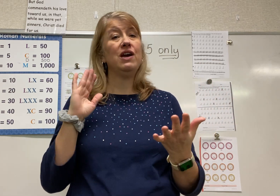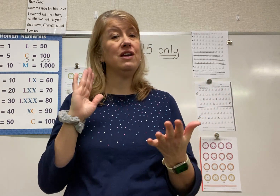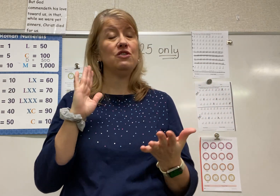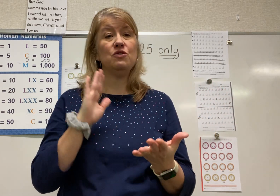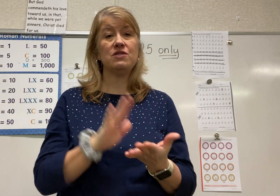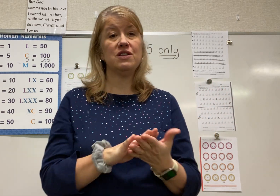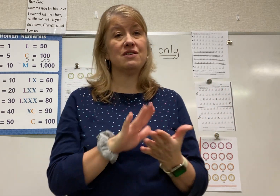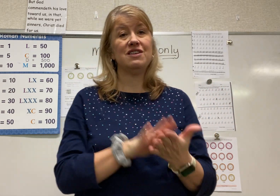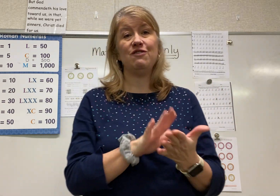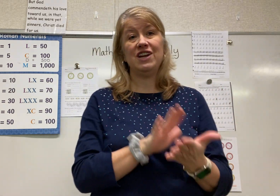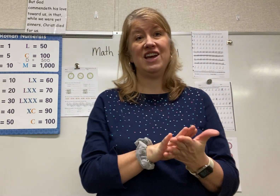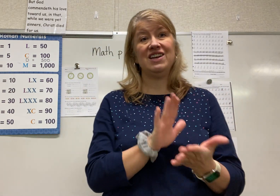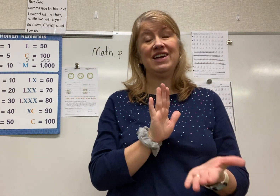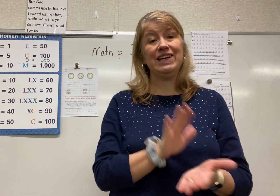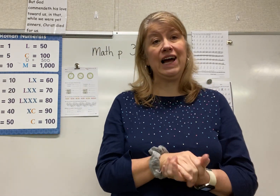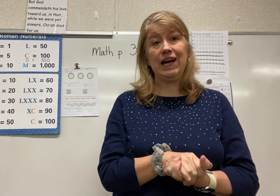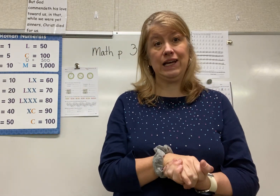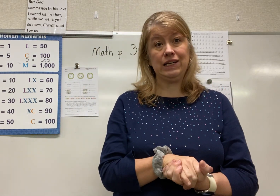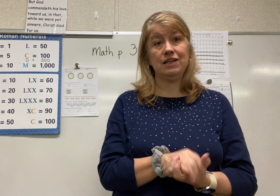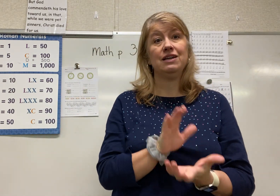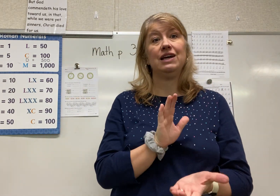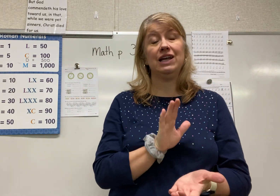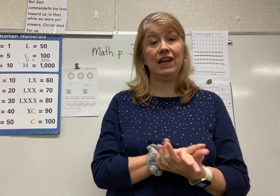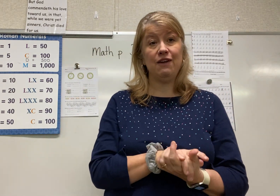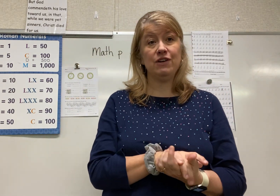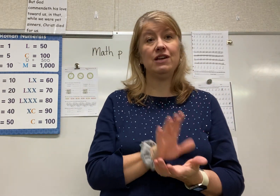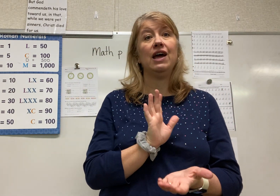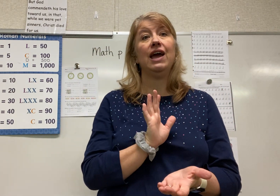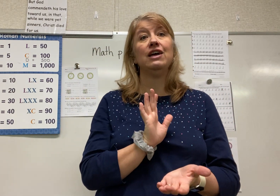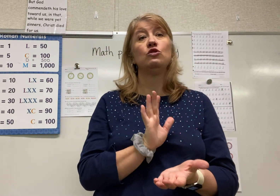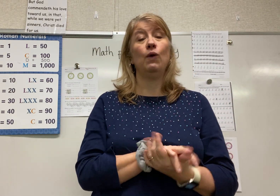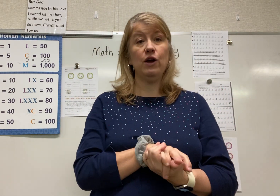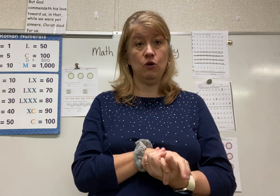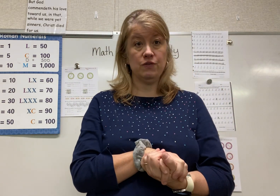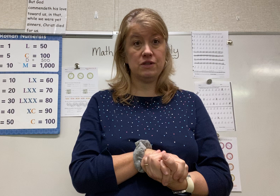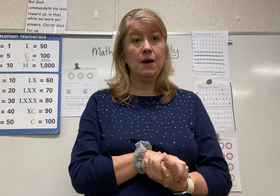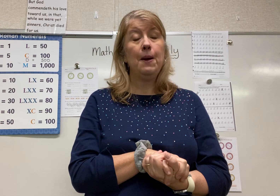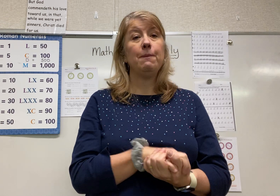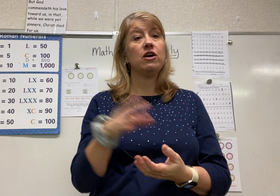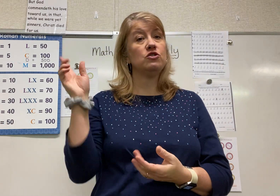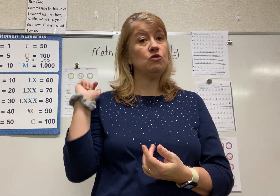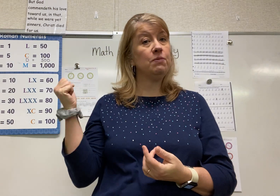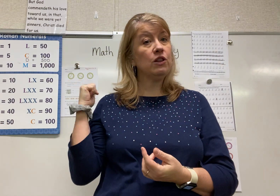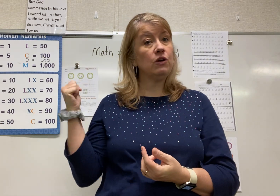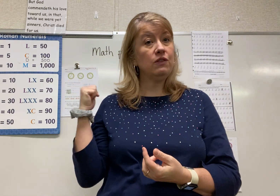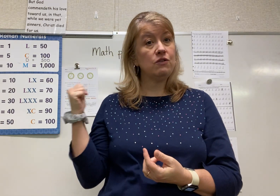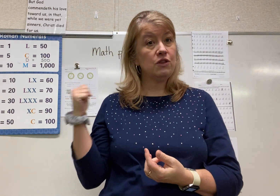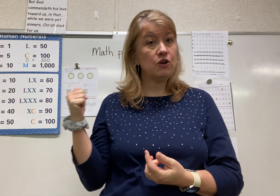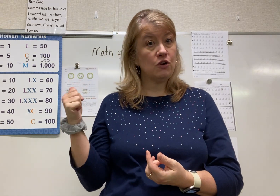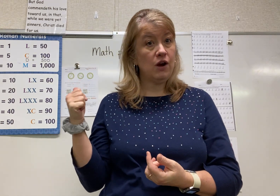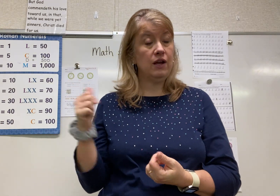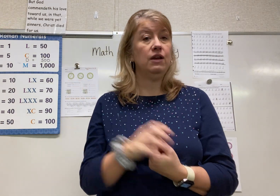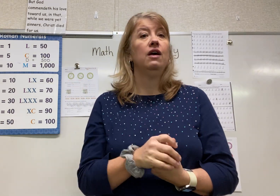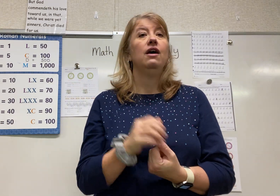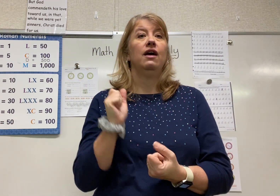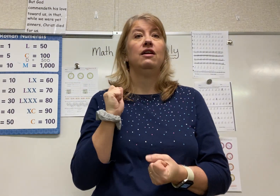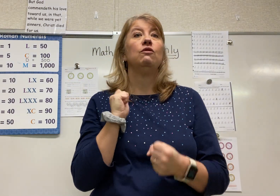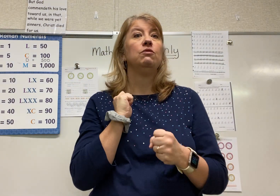ahead and do 6, 7, 8, and 9, 11, and 12s because you will be learning those in 3rd grade. And it would